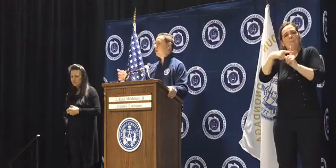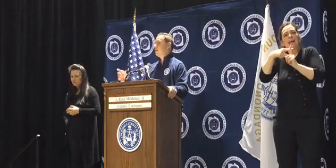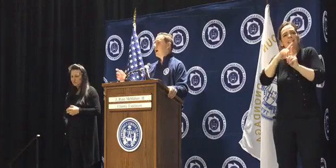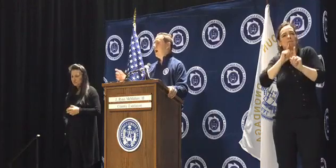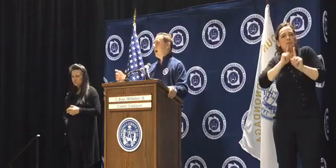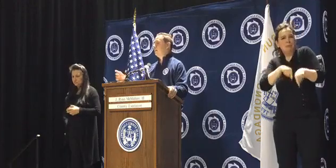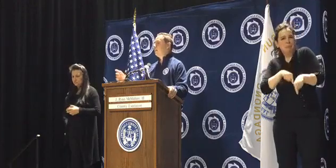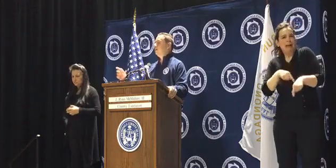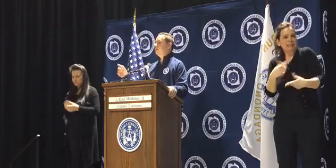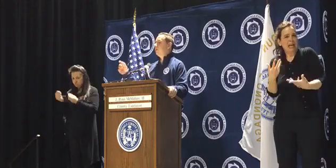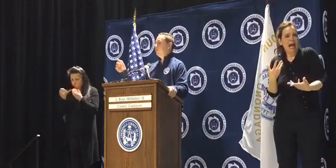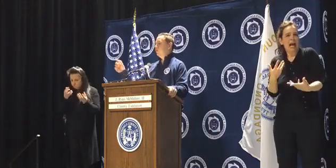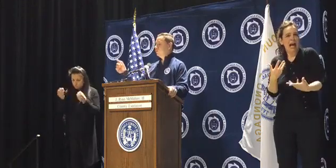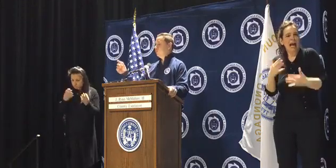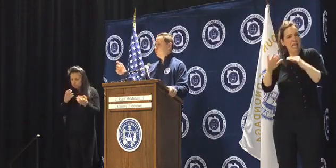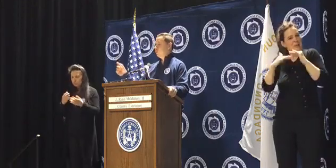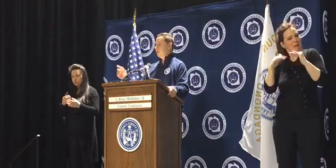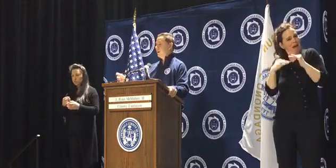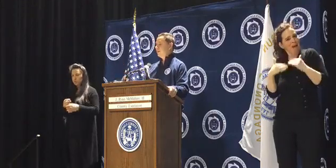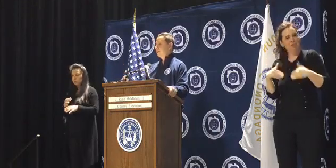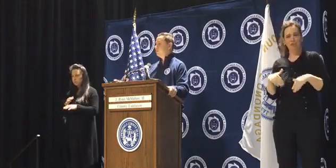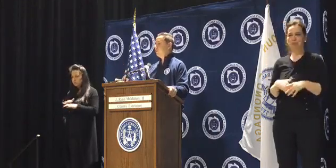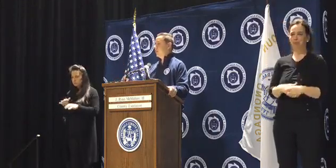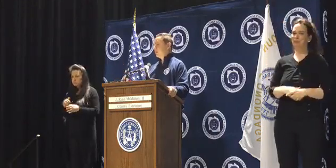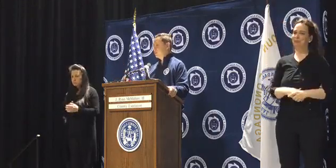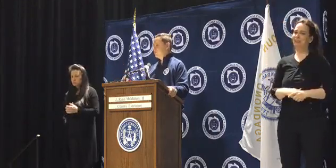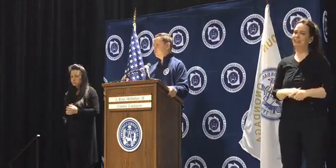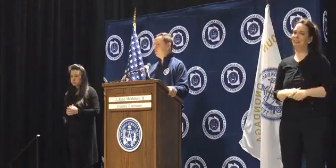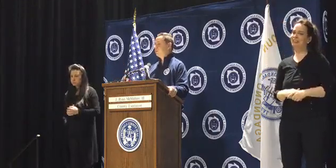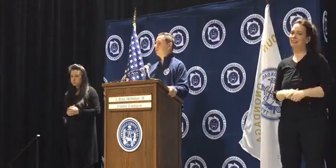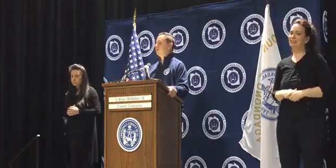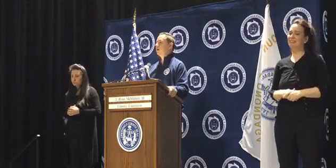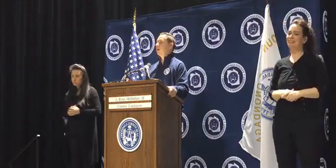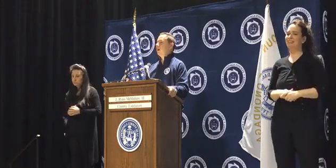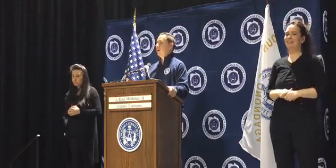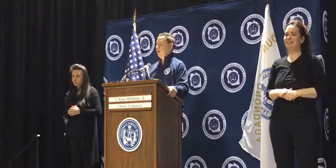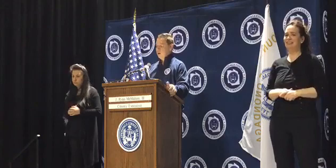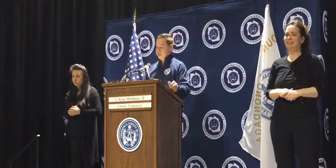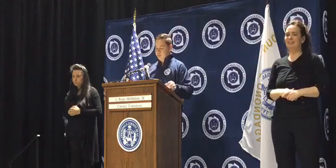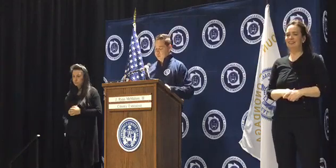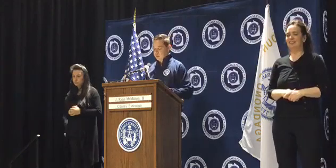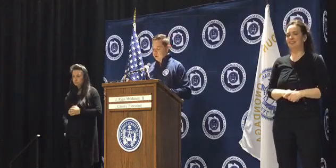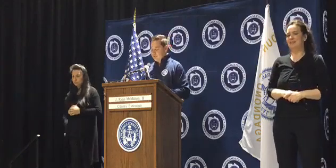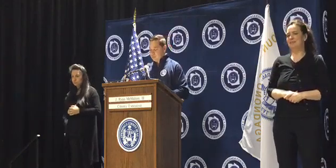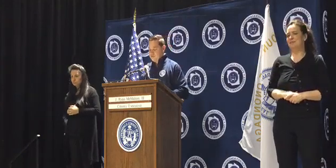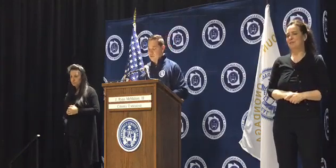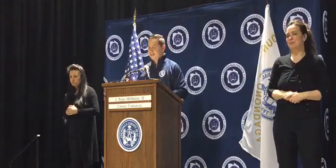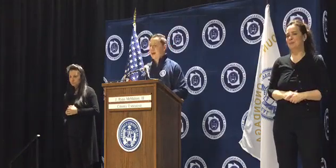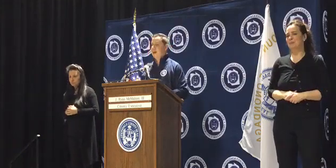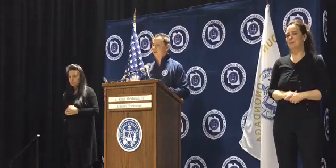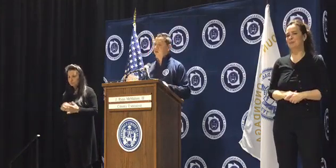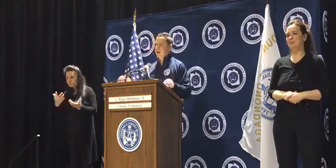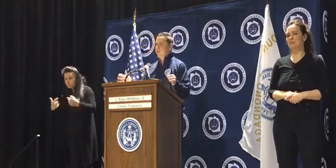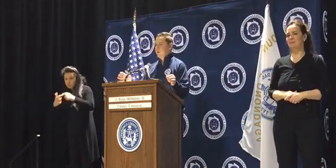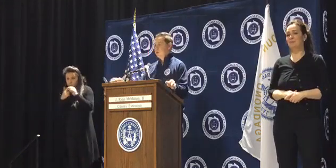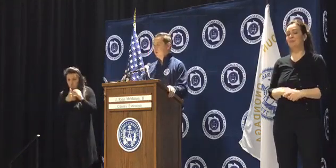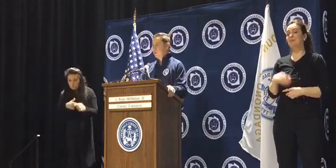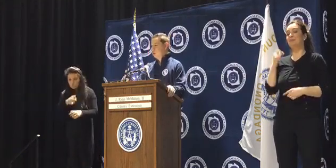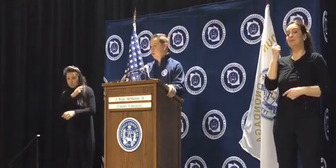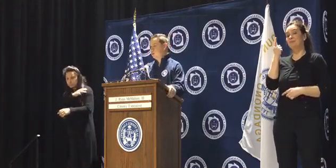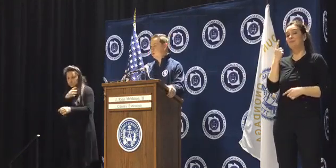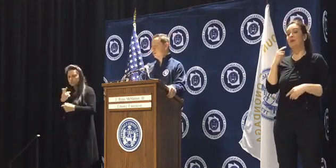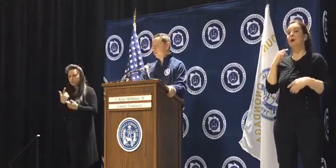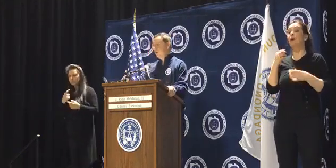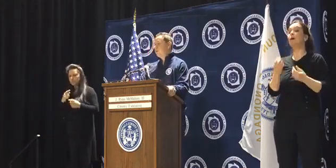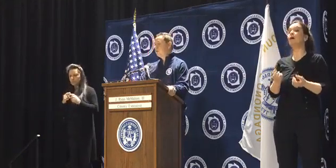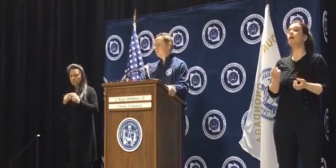week on the governor's rules on essential, non-essential businesses, and our teams have done a fantastic job of getting